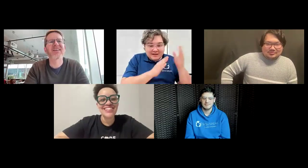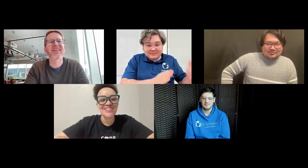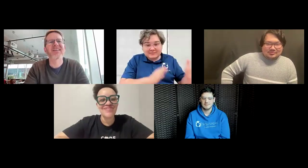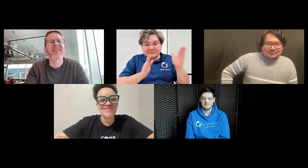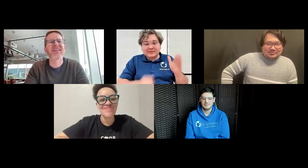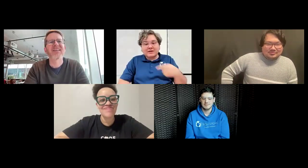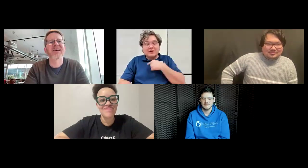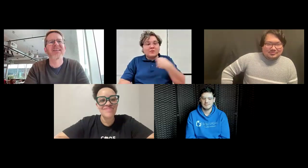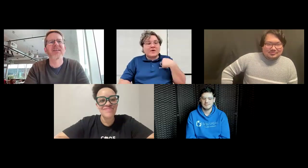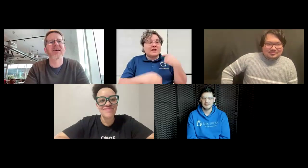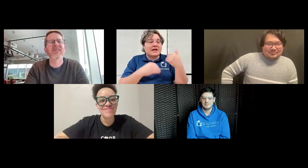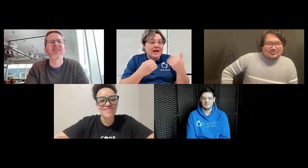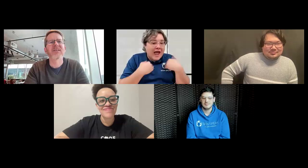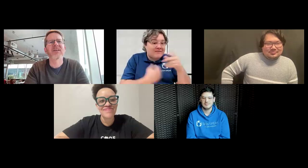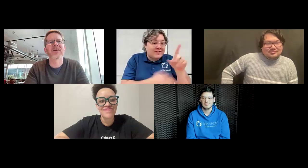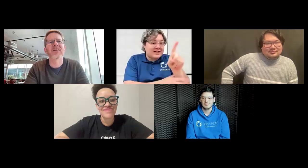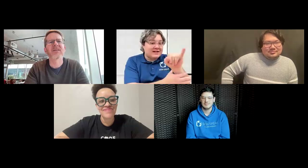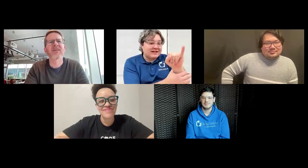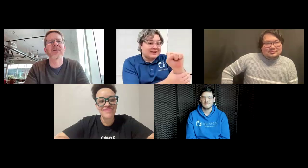for starters. And then what I would say is that we have